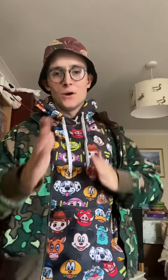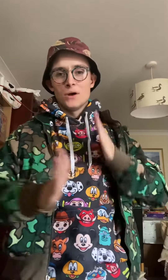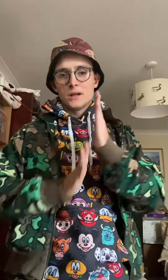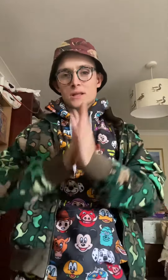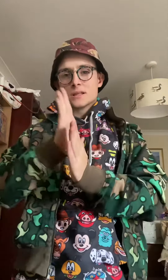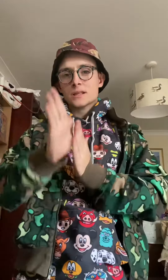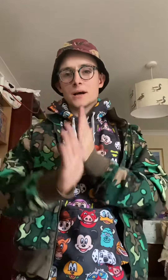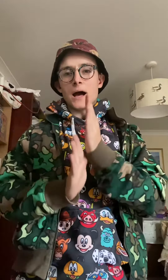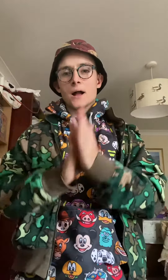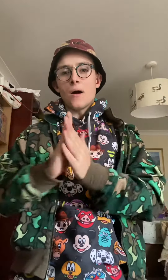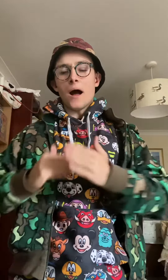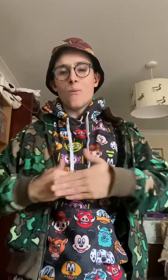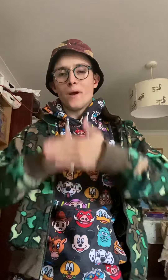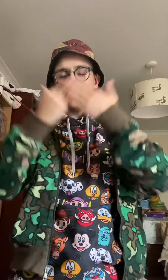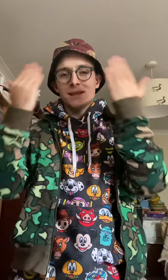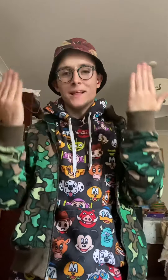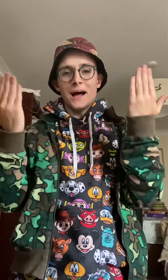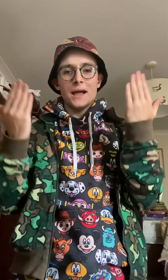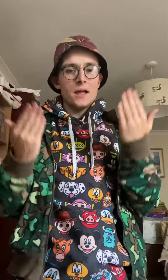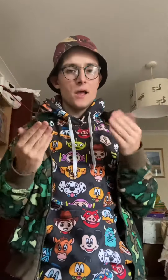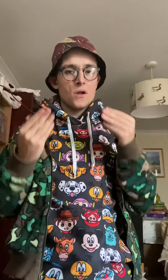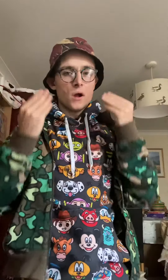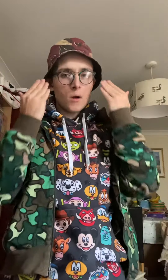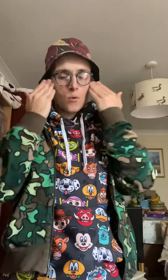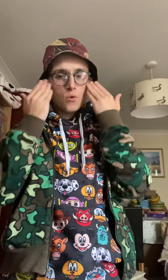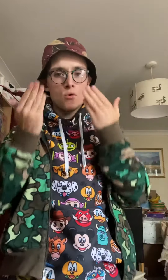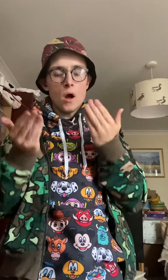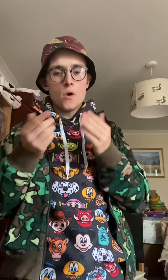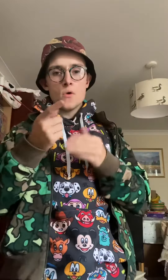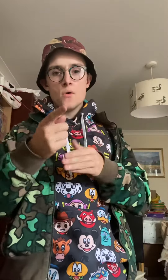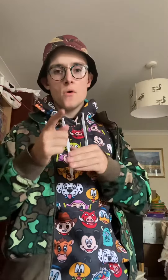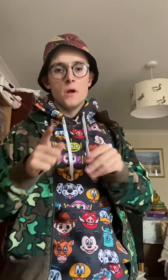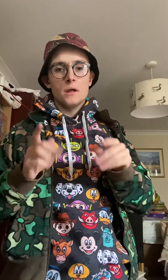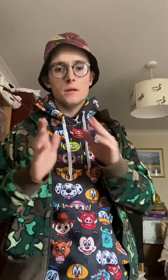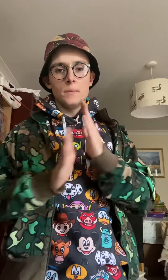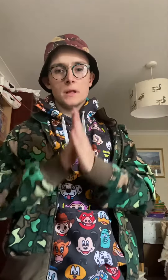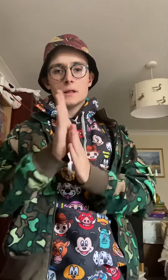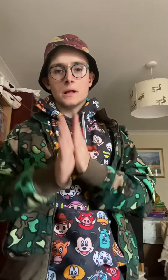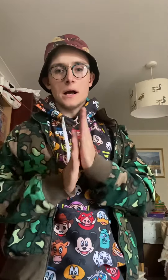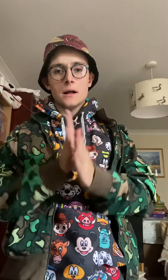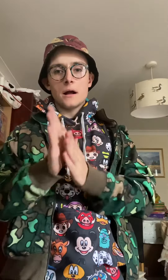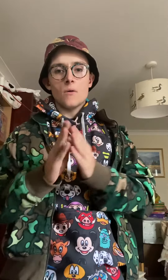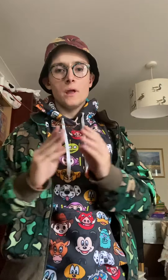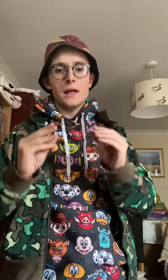style of style. I'm to you the style of style.